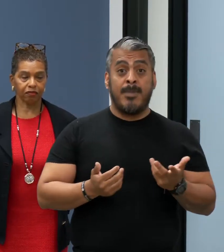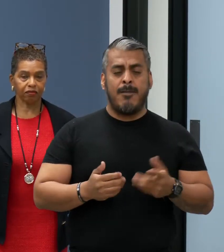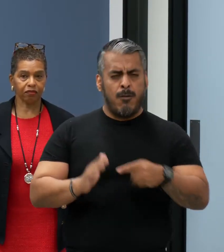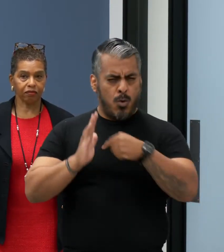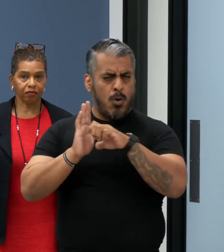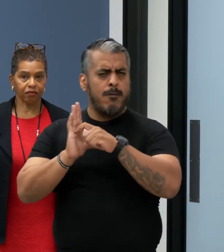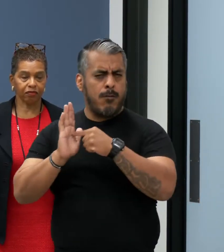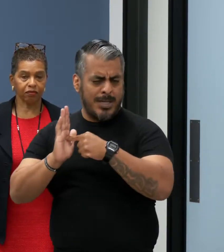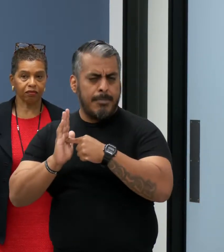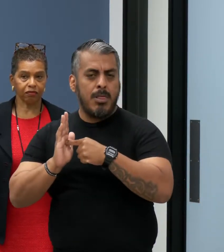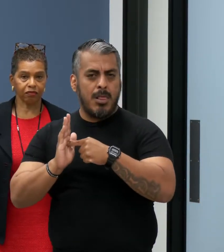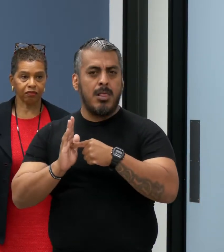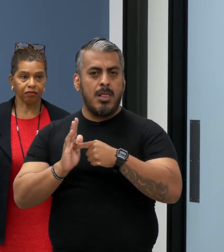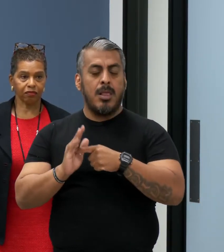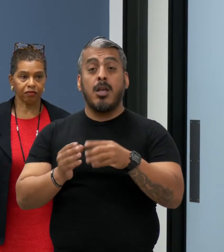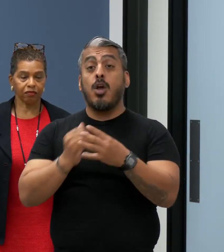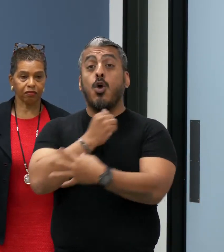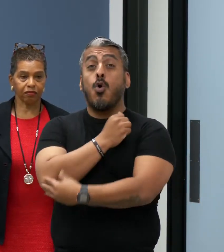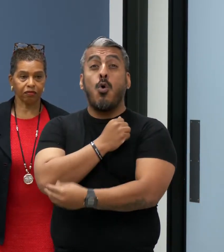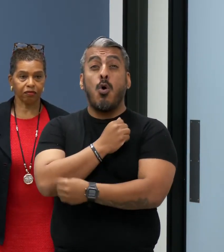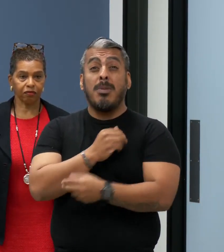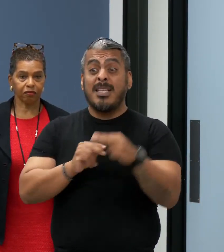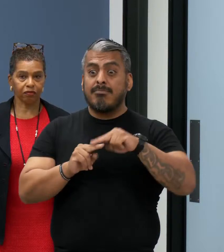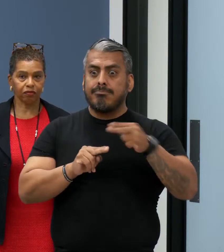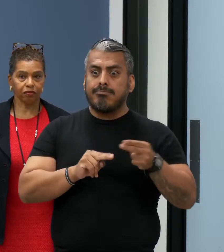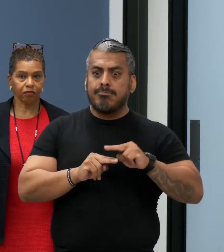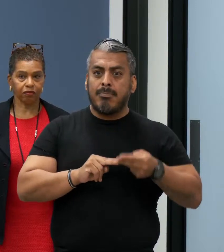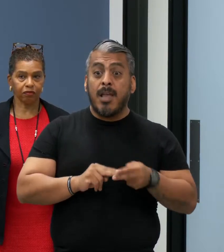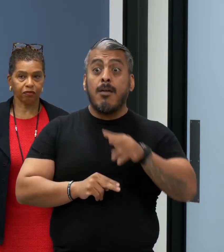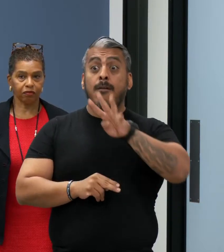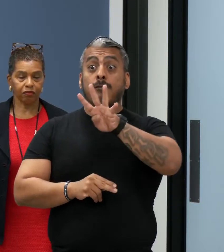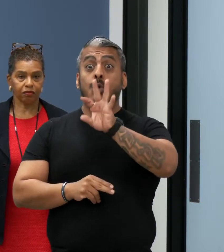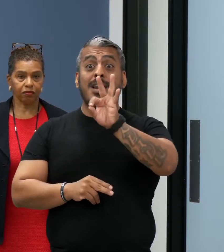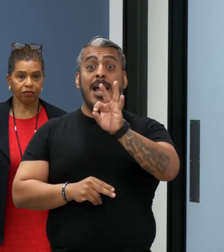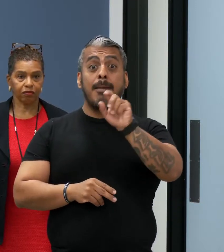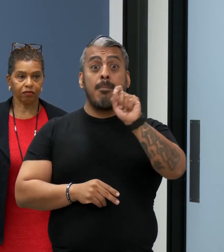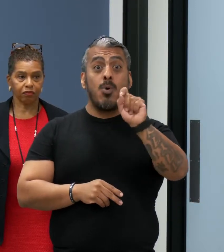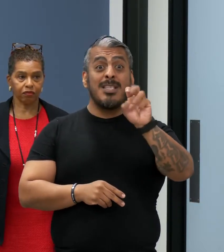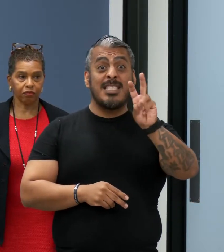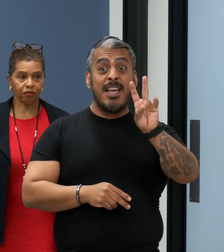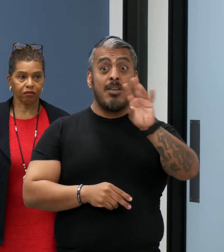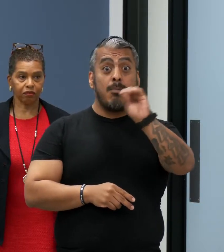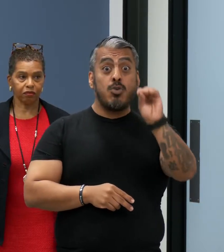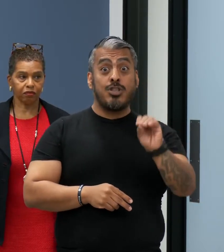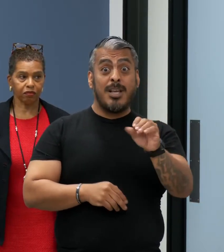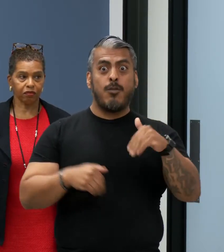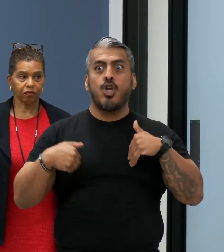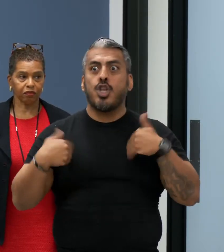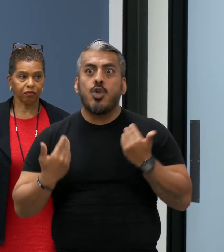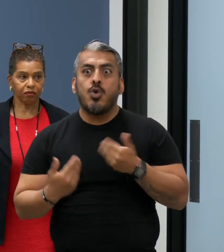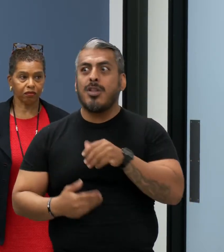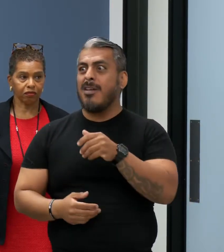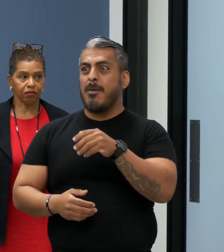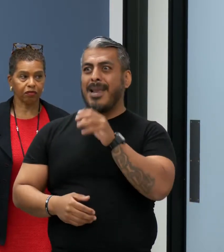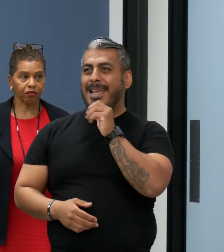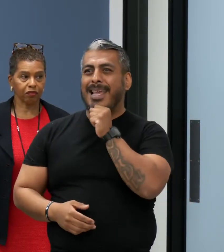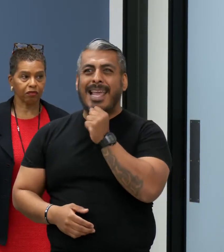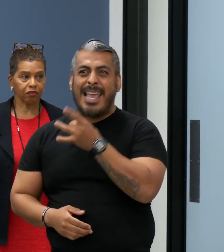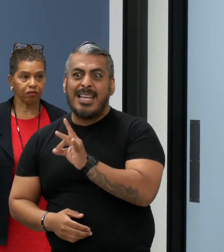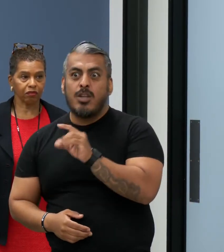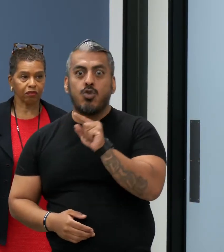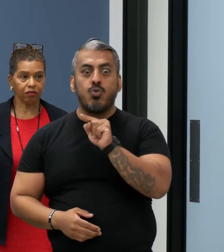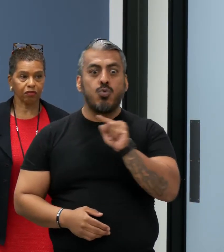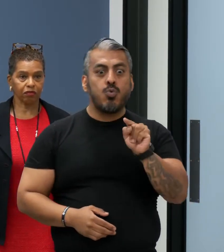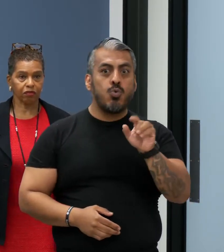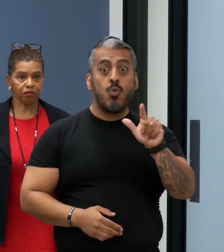for example, homelessness is down 49.7% for youth, age 18 to 24. That